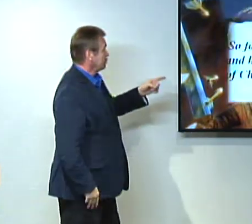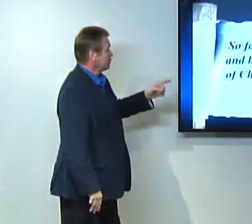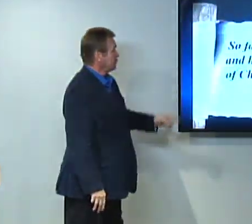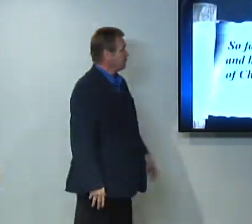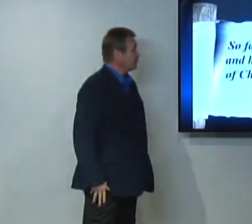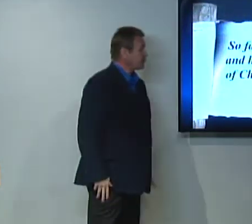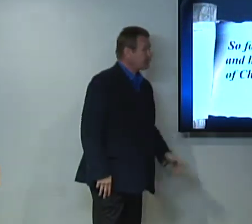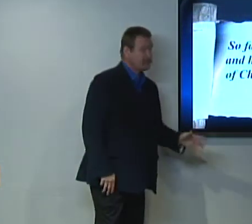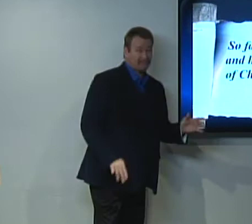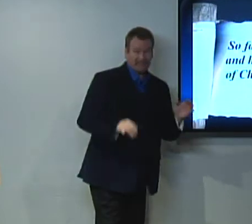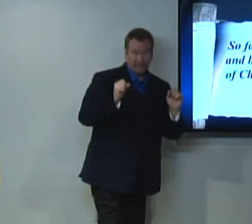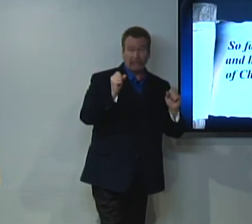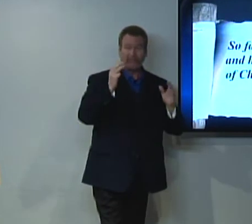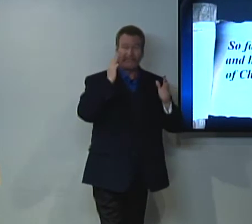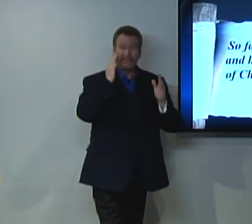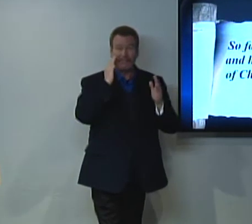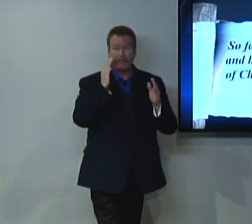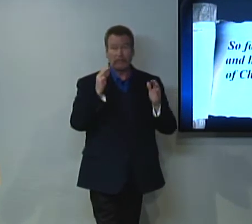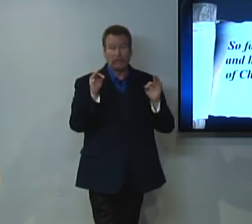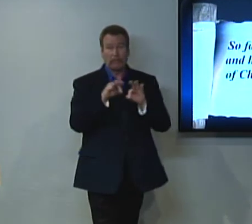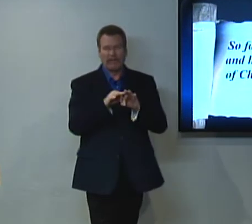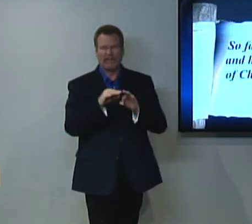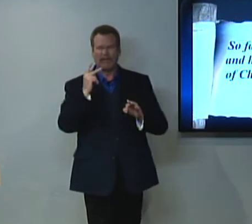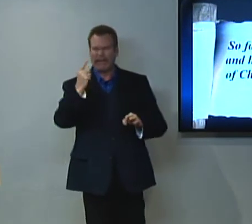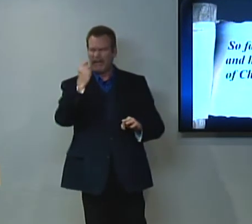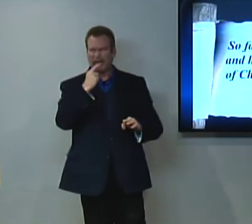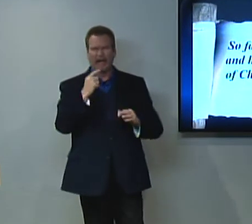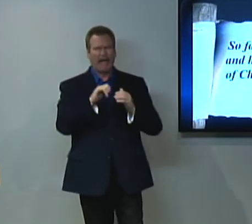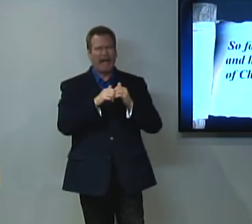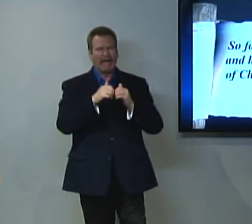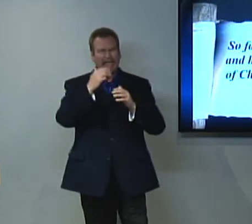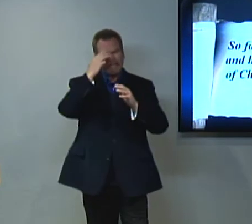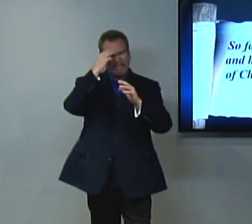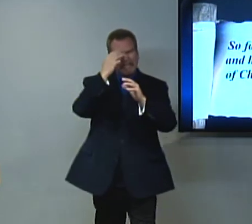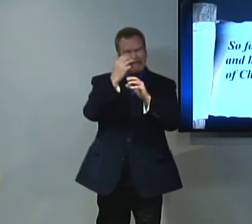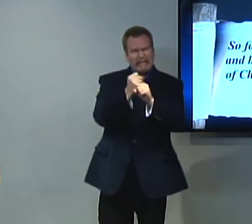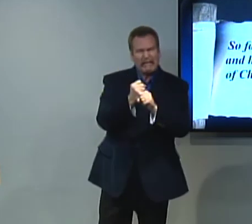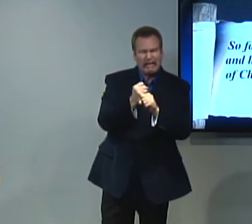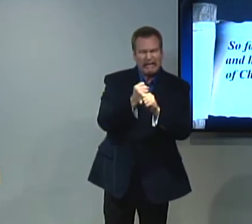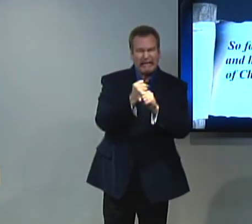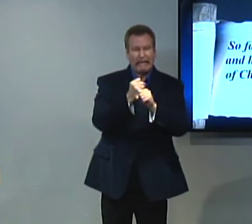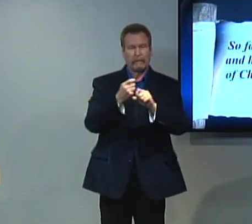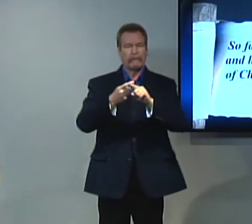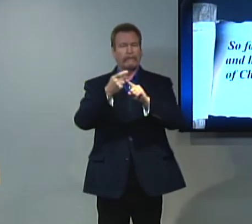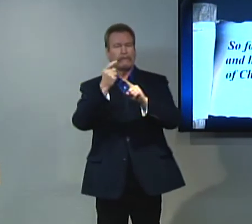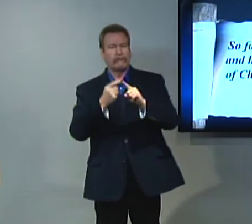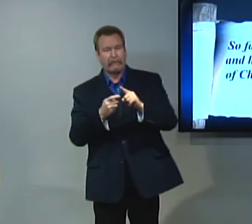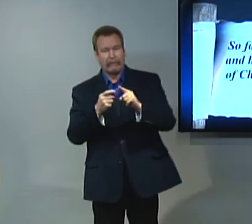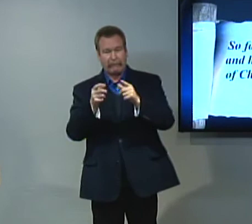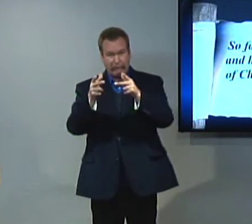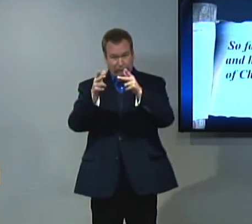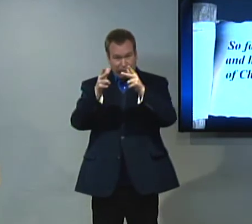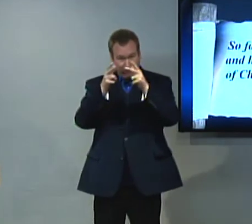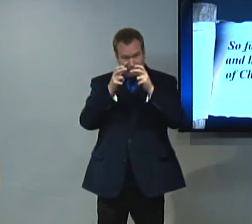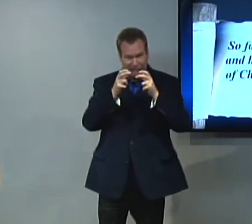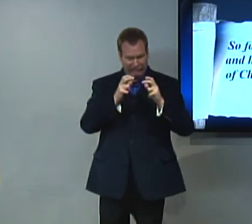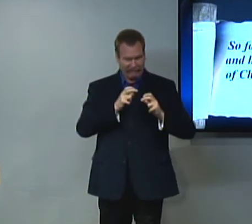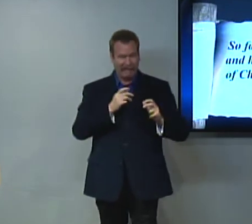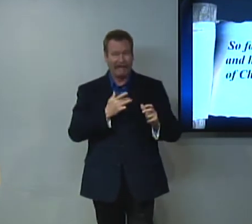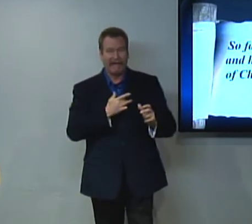we hold up the shield of faith to defend ourselves. And so someone says, how do we get faith? And this